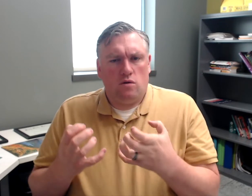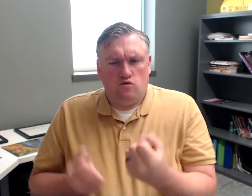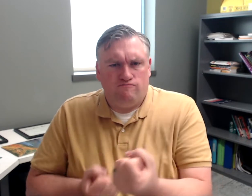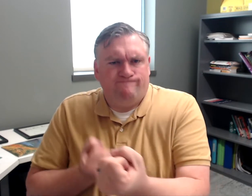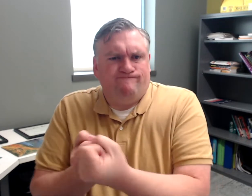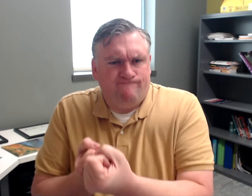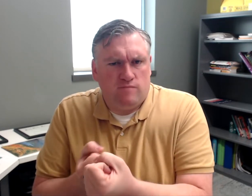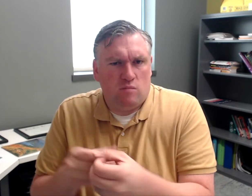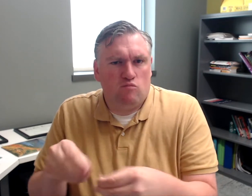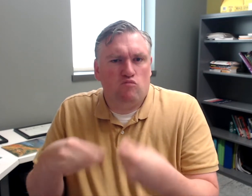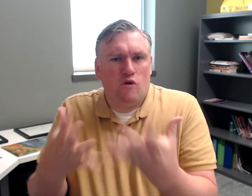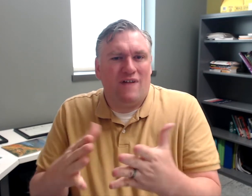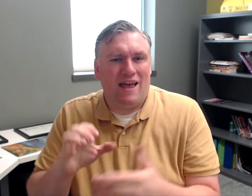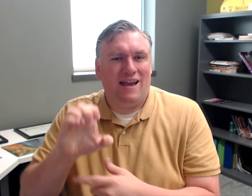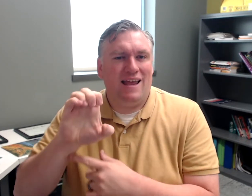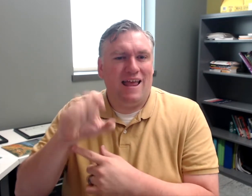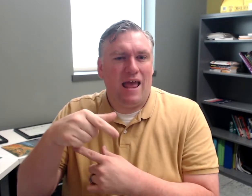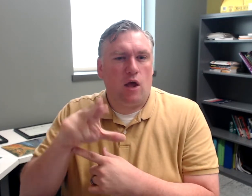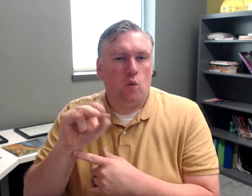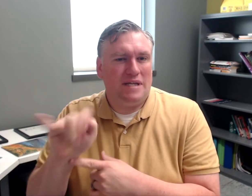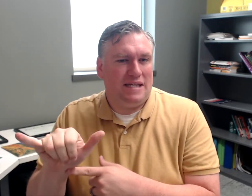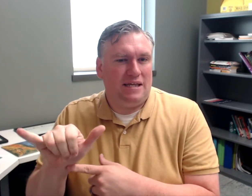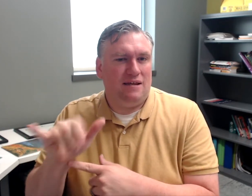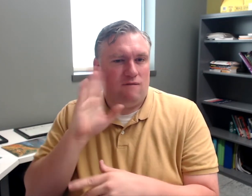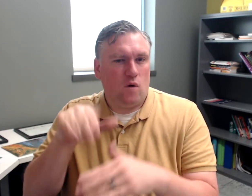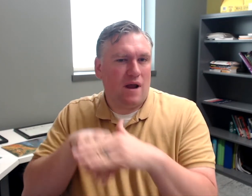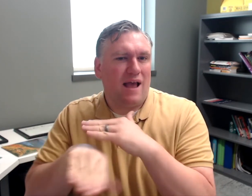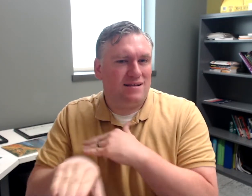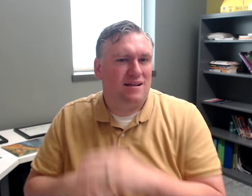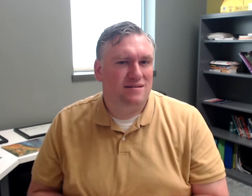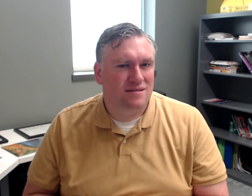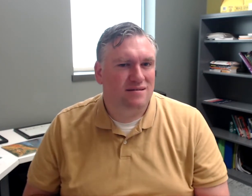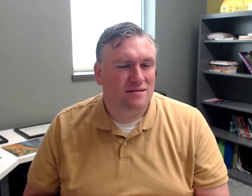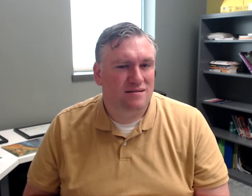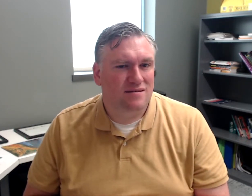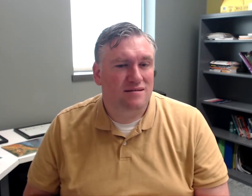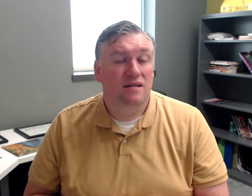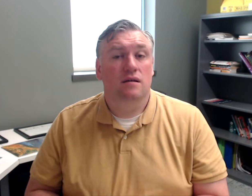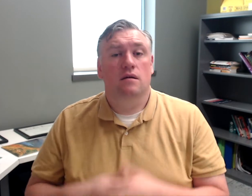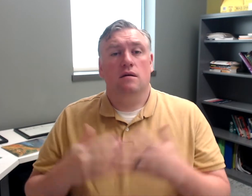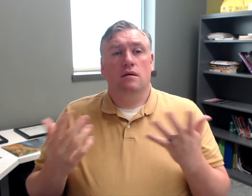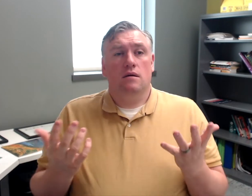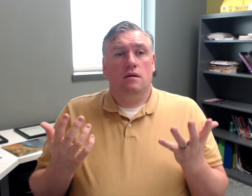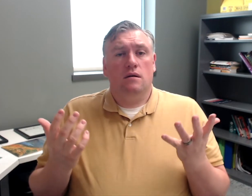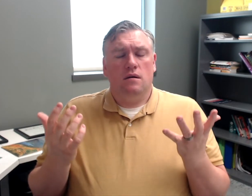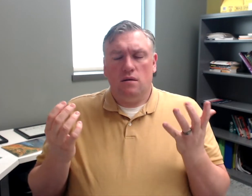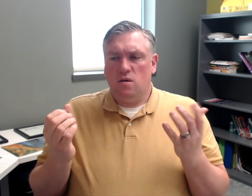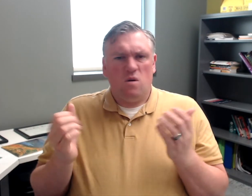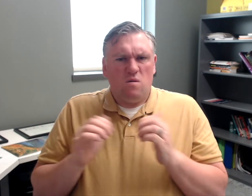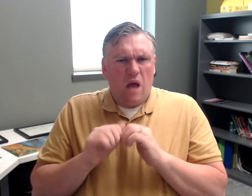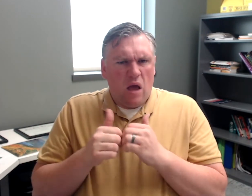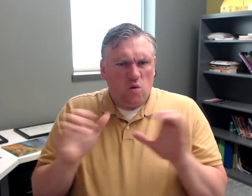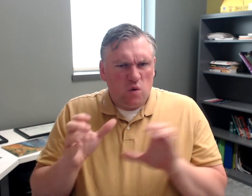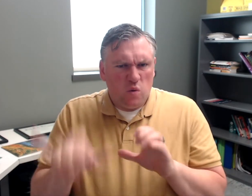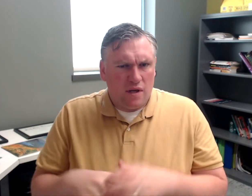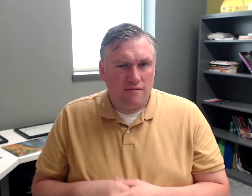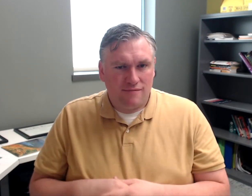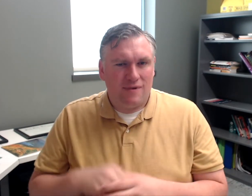frustrated and barriered by that. We want to provide equity for their access. So how do